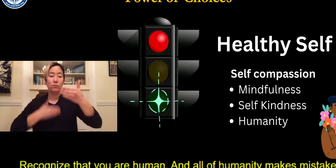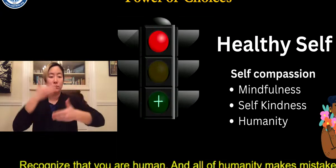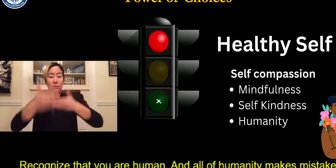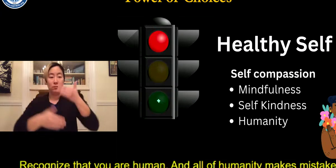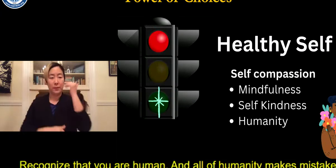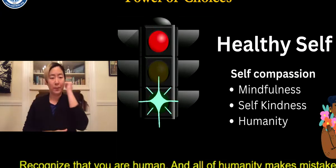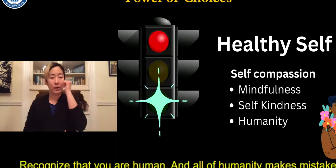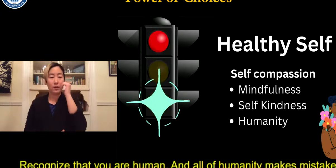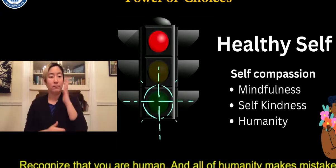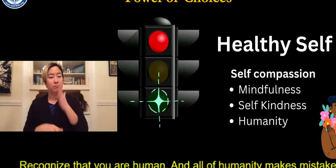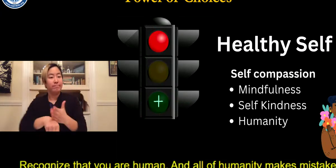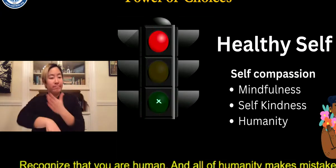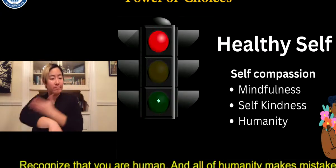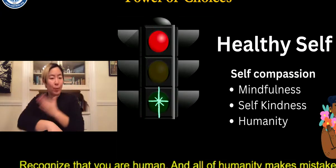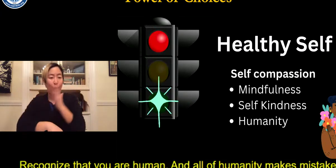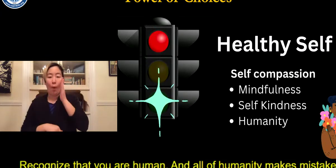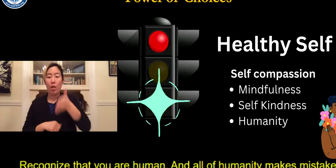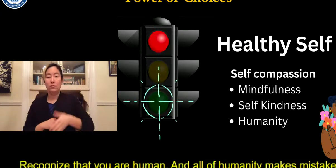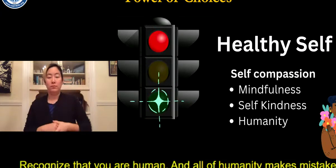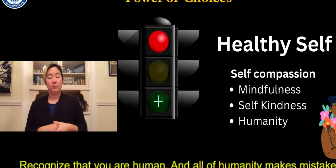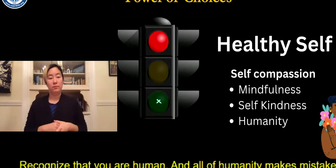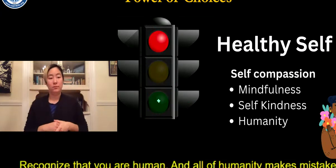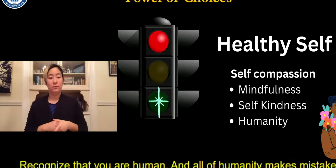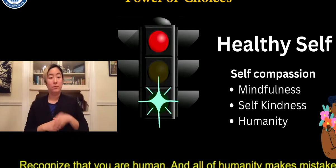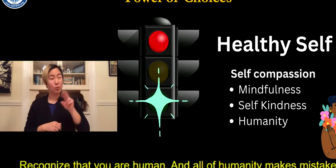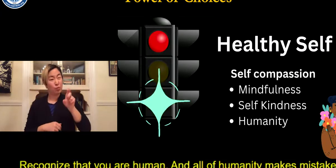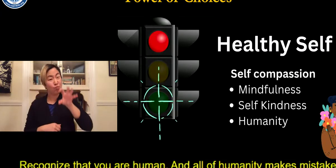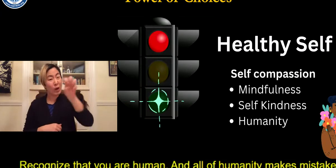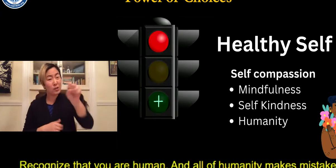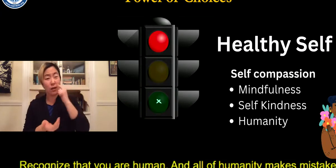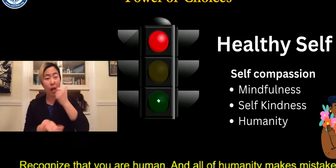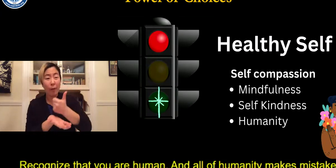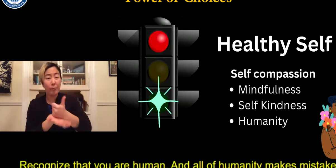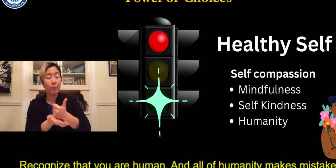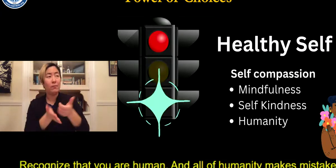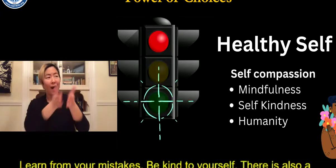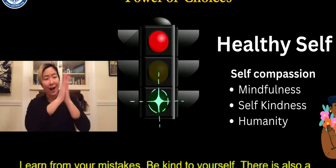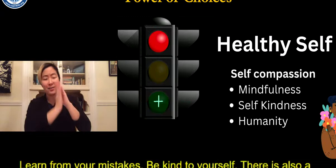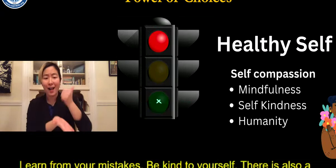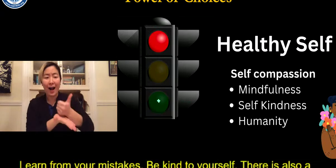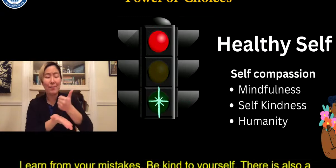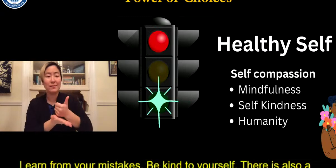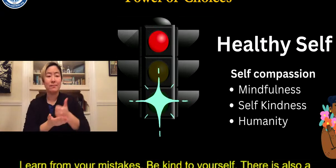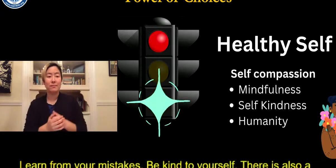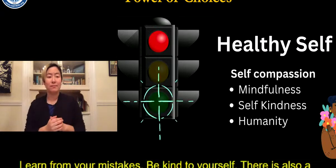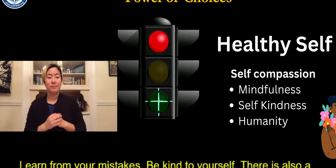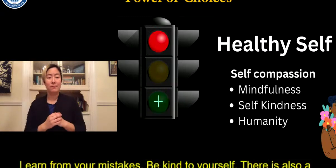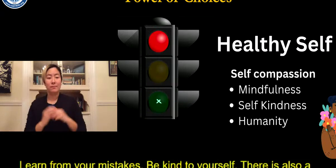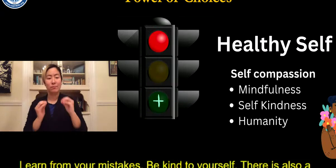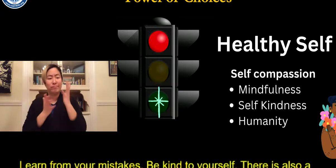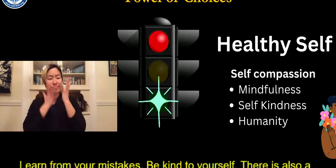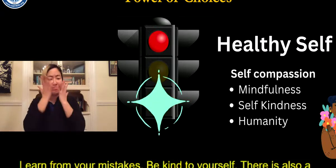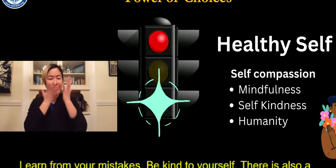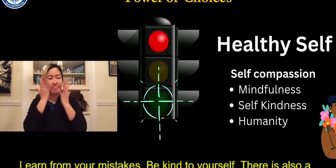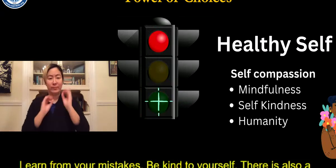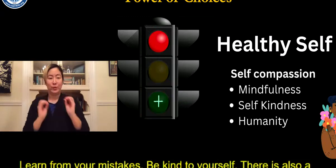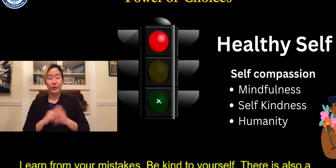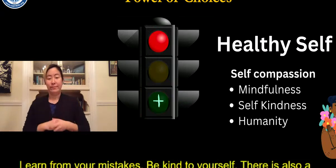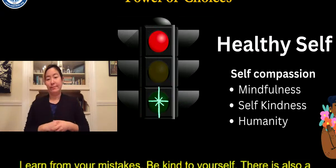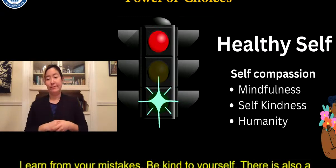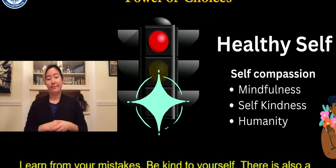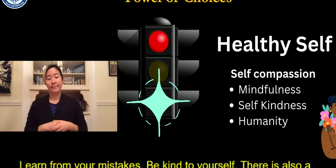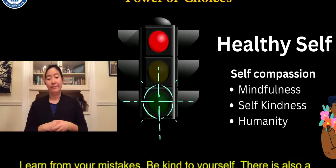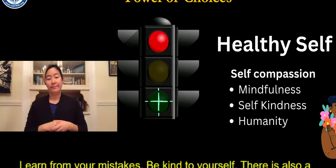that mind emotional awareness, which is what allows us to check in with ourselves, to be able to treat ourselves with